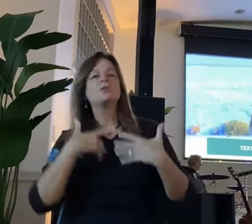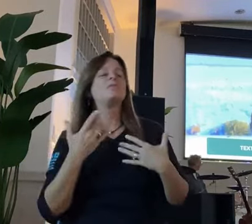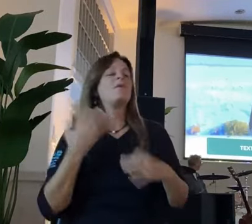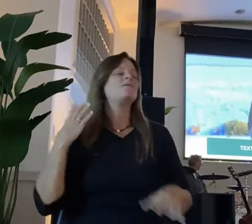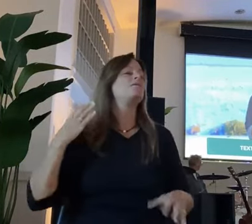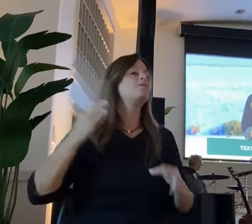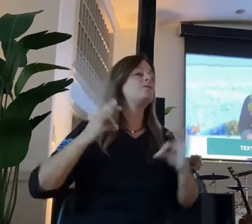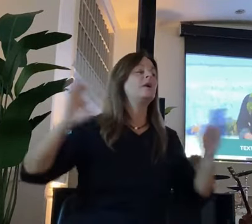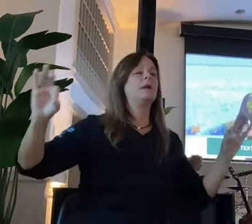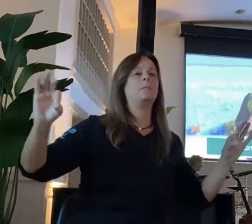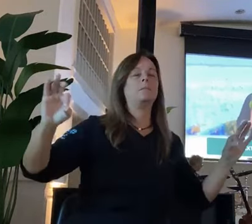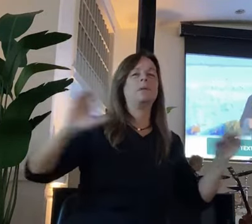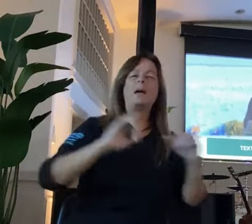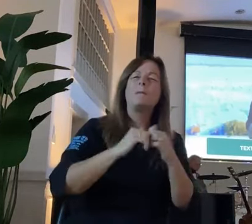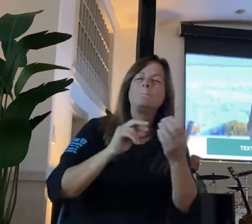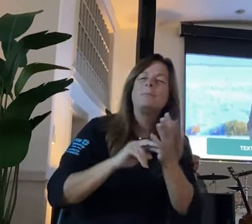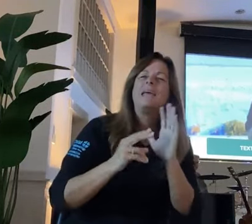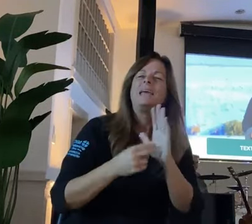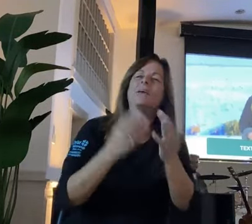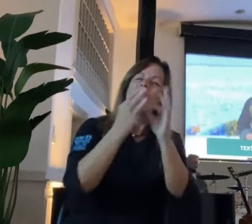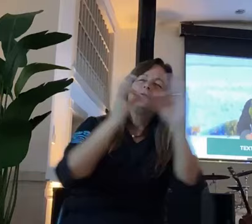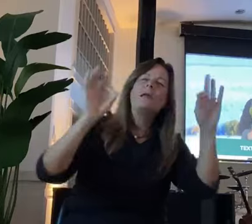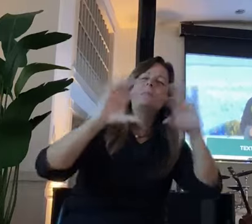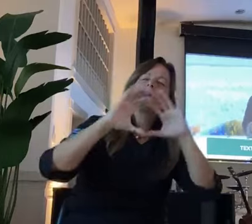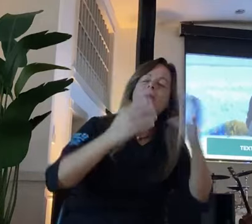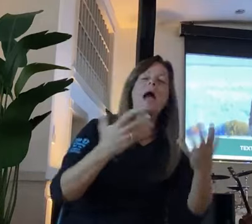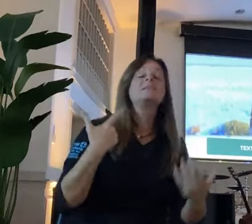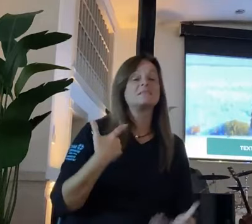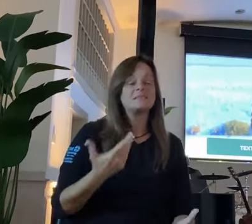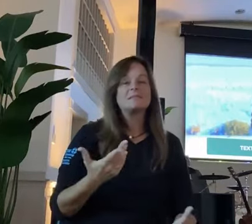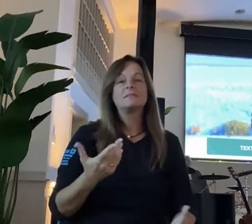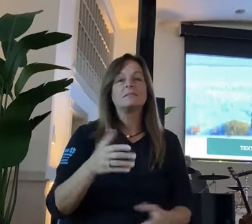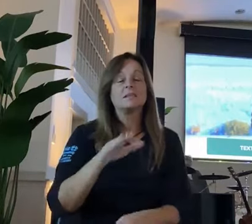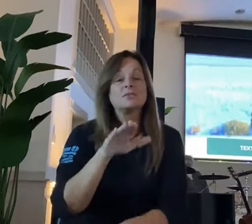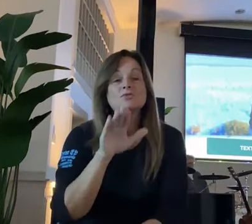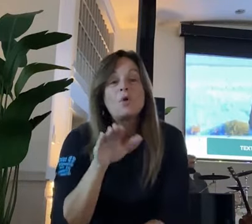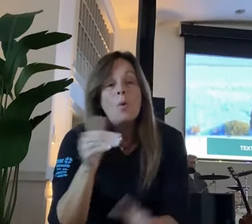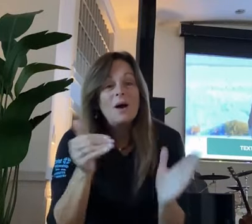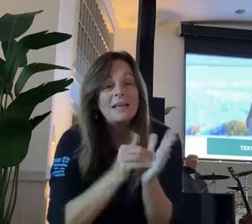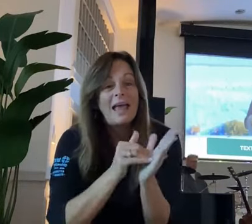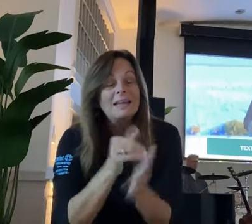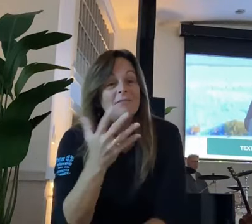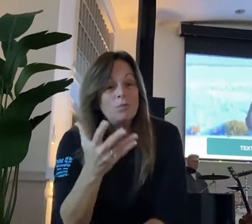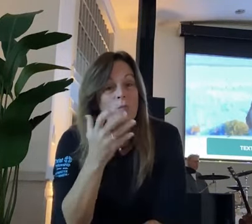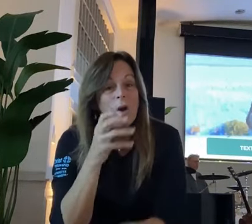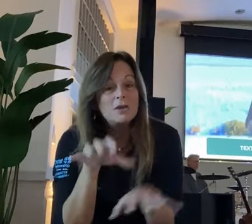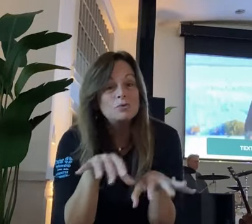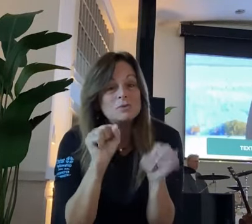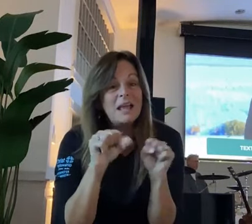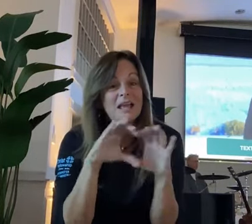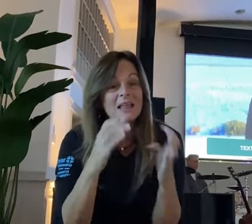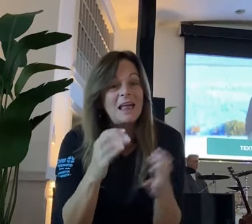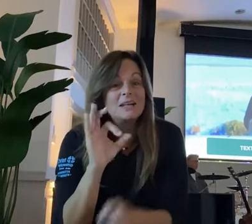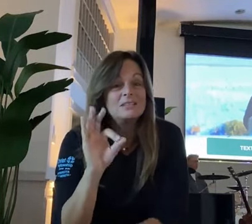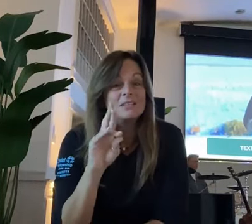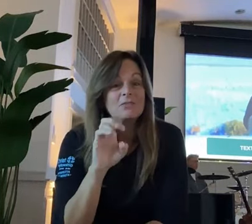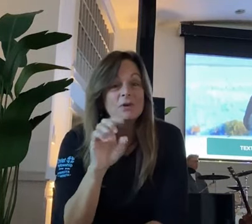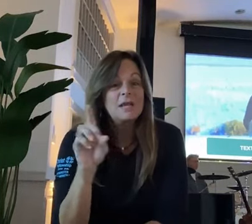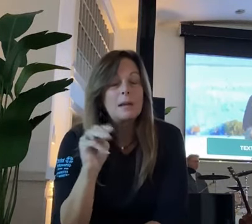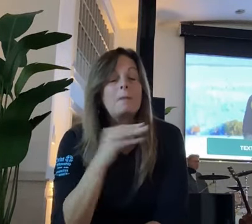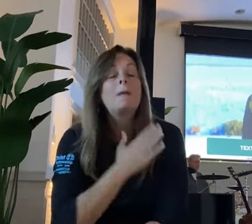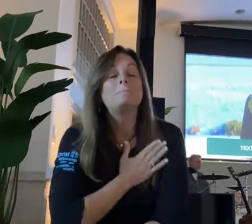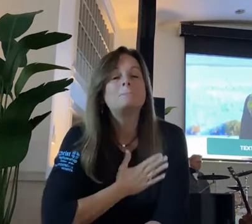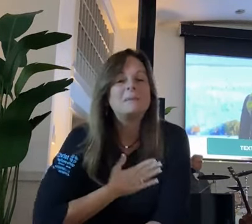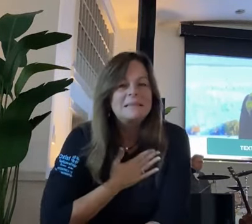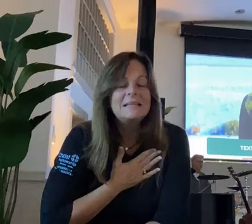text freedom to 441-441. We'll get that to you, but man, you've got to take a step. you experience the life that only Jesus can give you